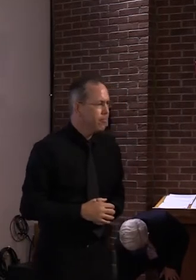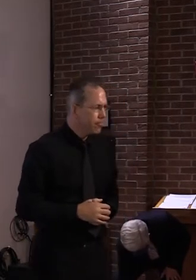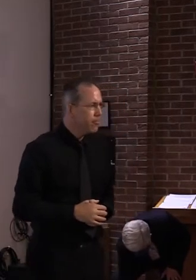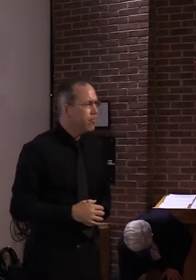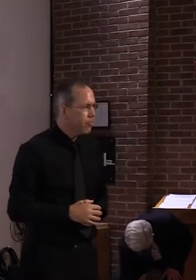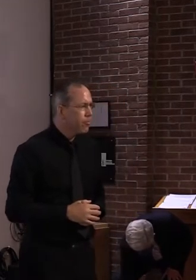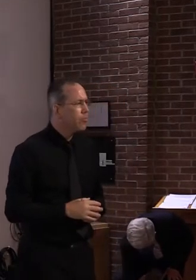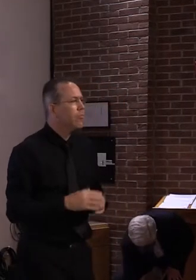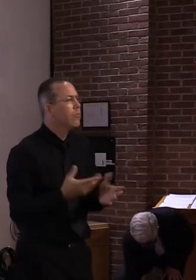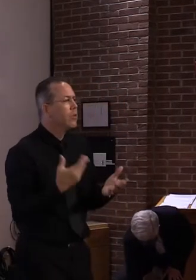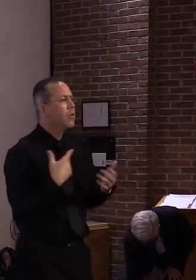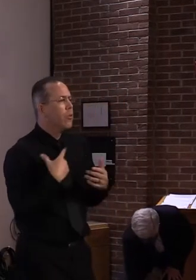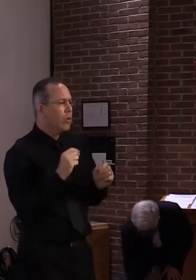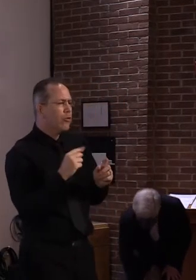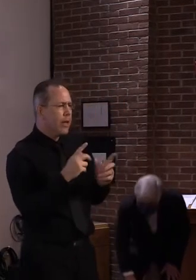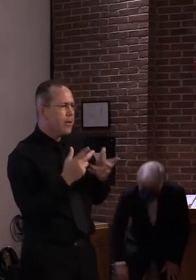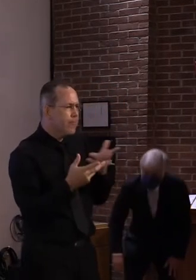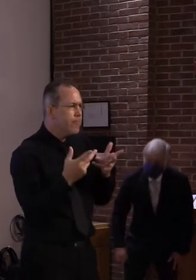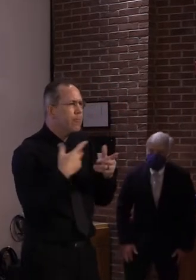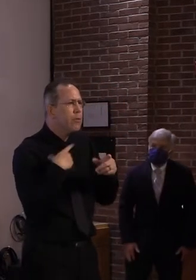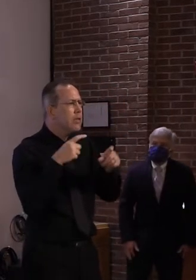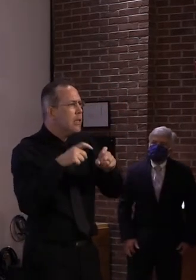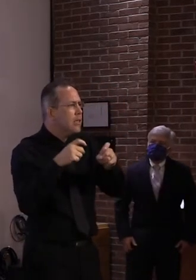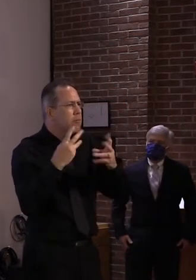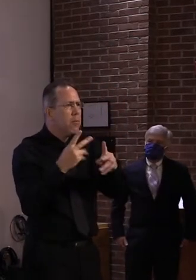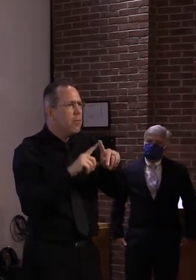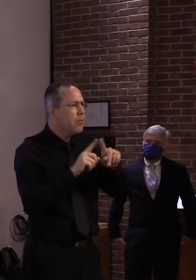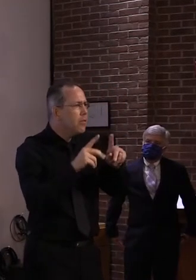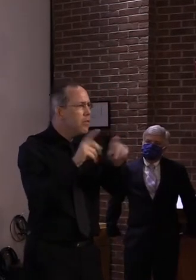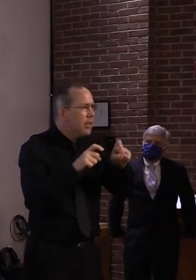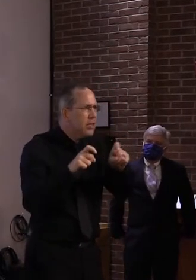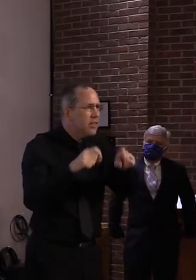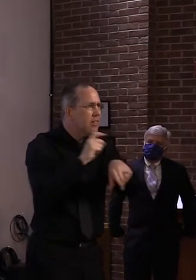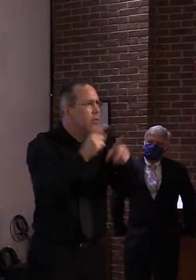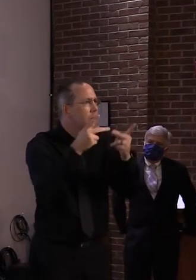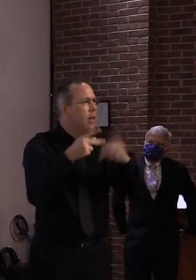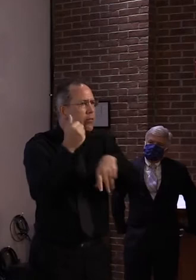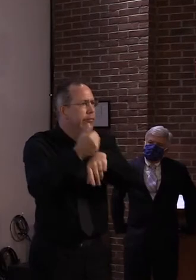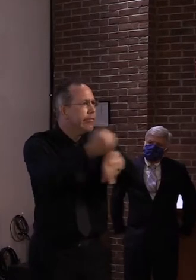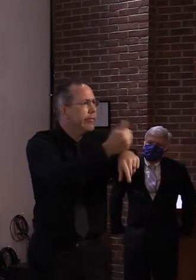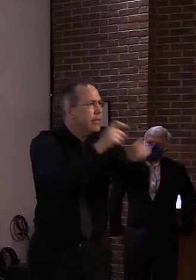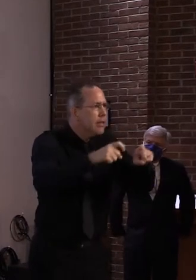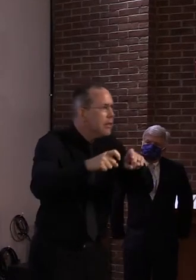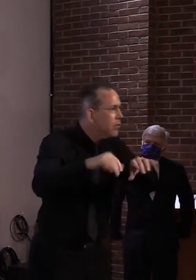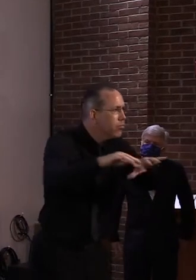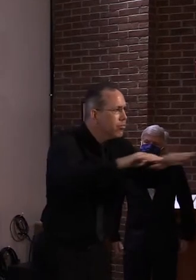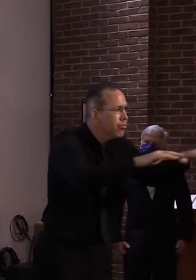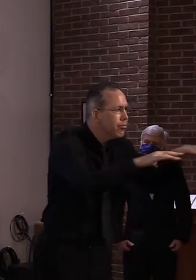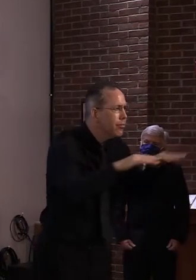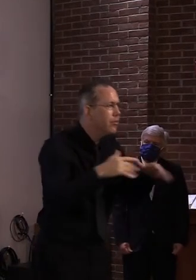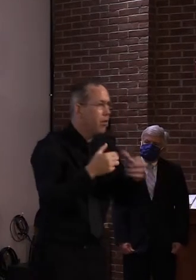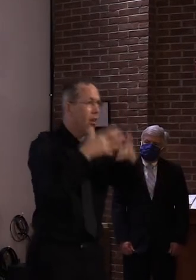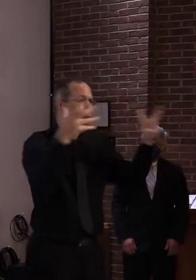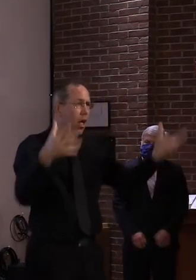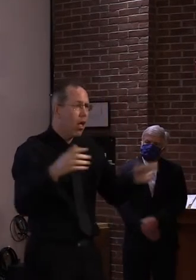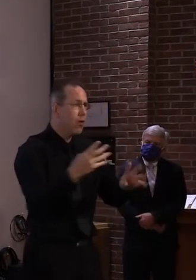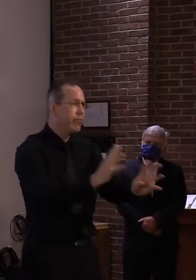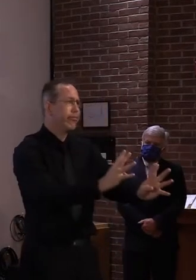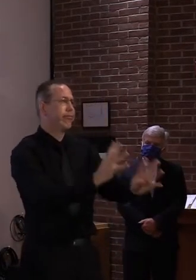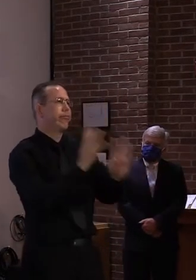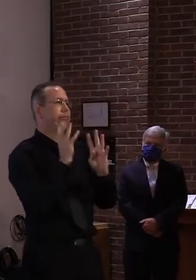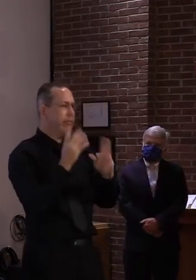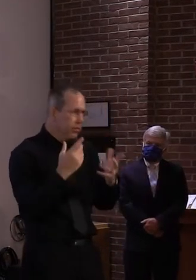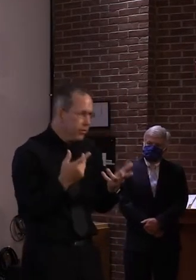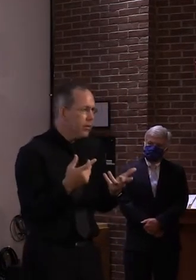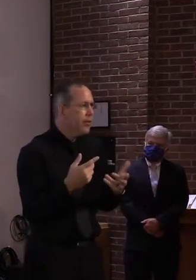be tested, there are so many negative results that come in on a given day, because obviously